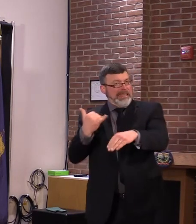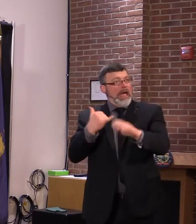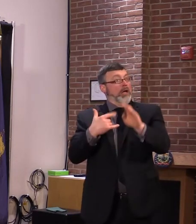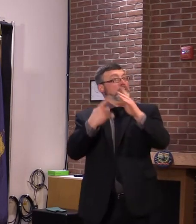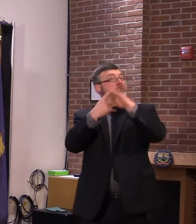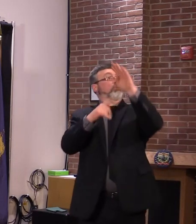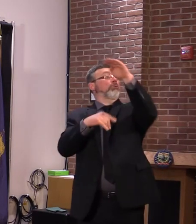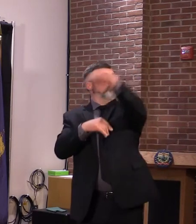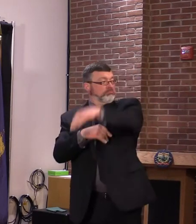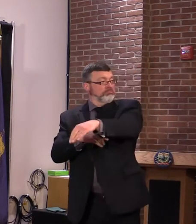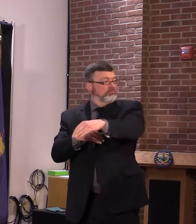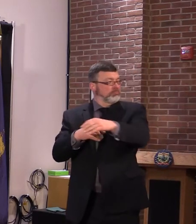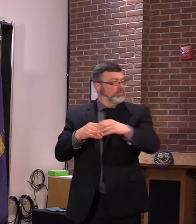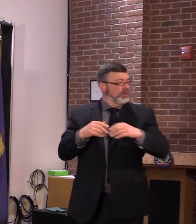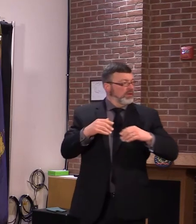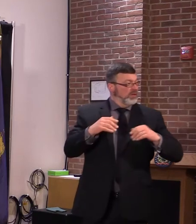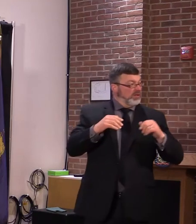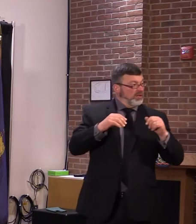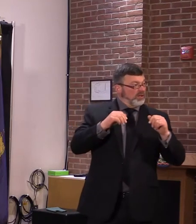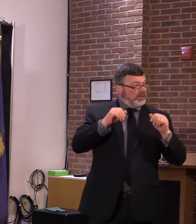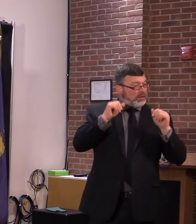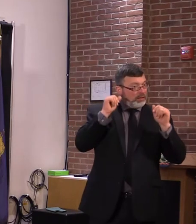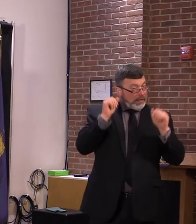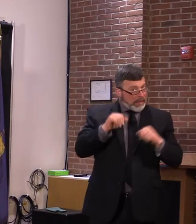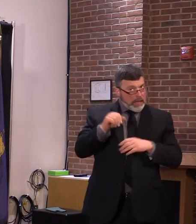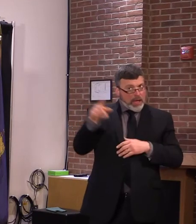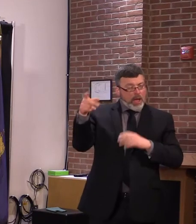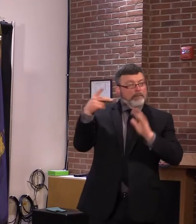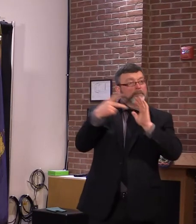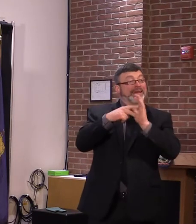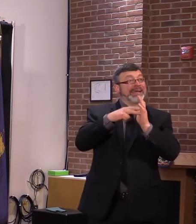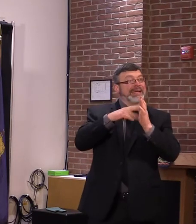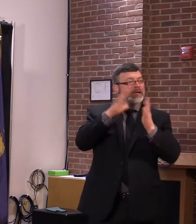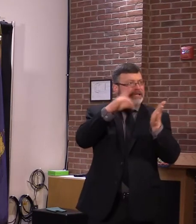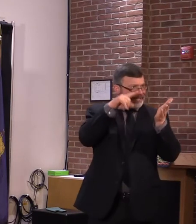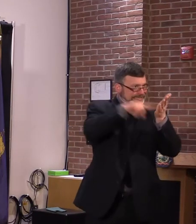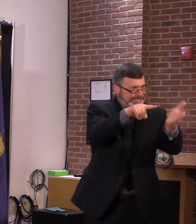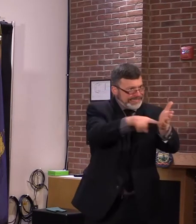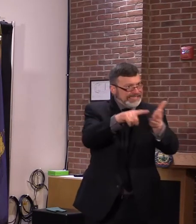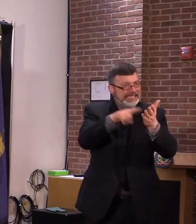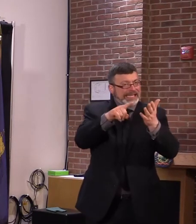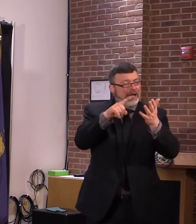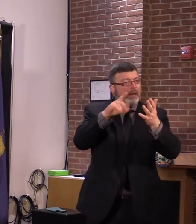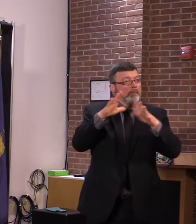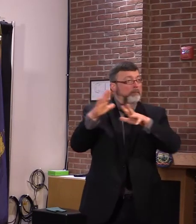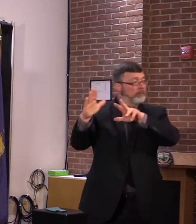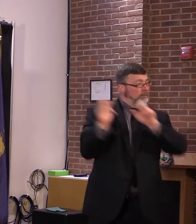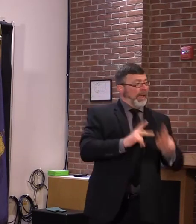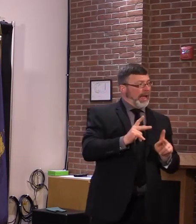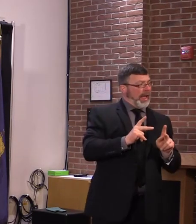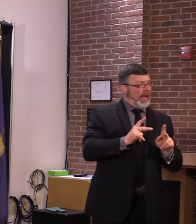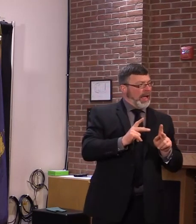For example, contact tracing for the general public, or just kind of generally practicing more of a containment strategy.